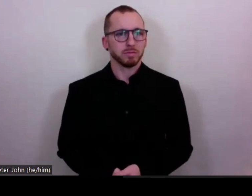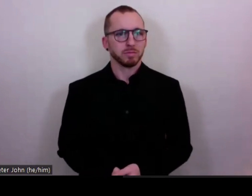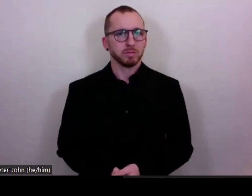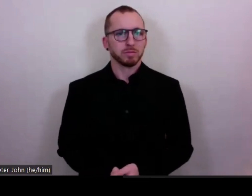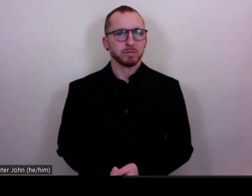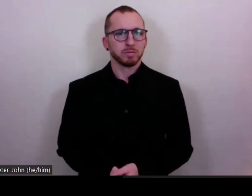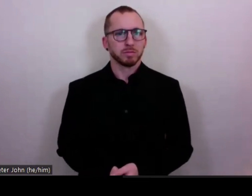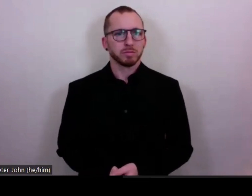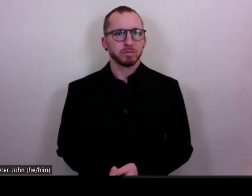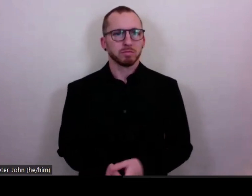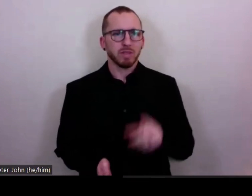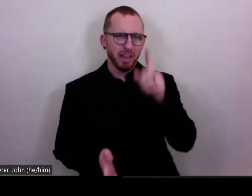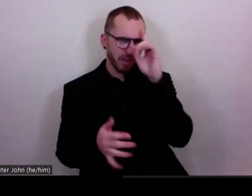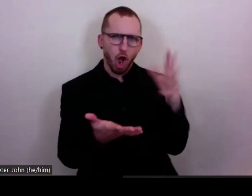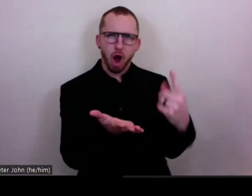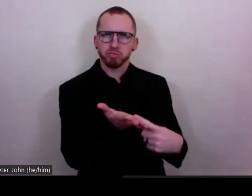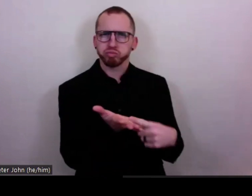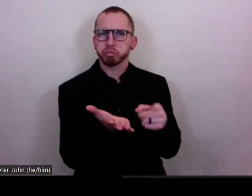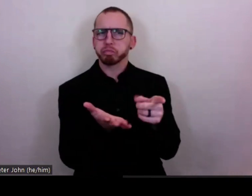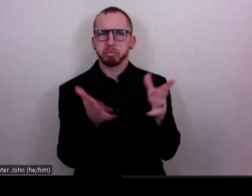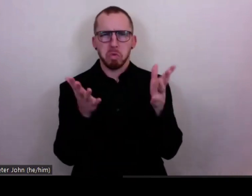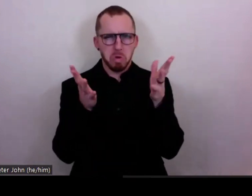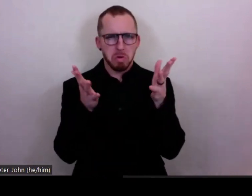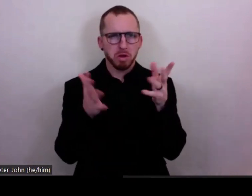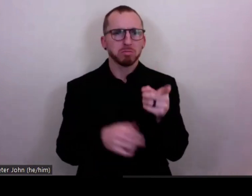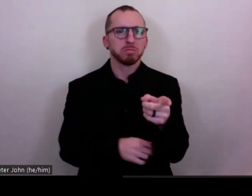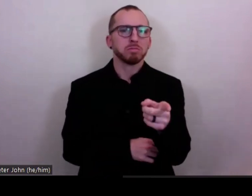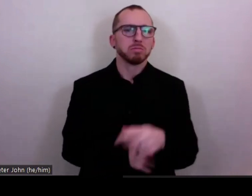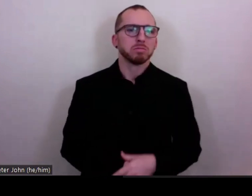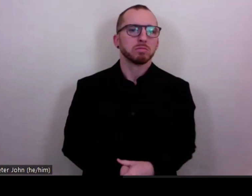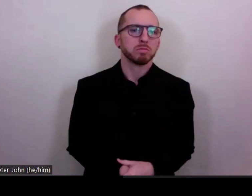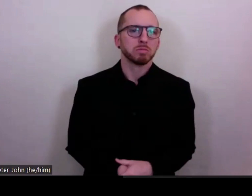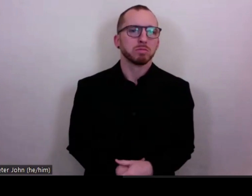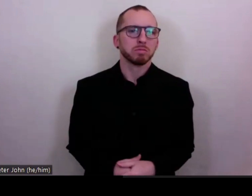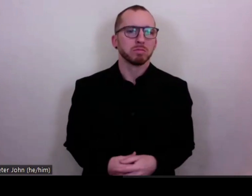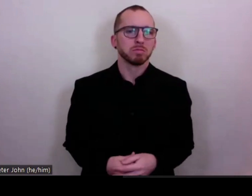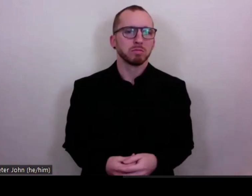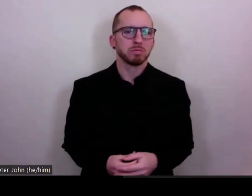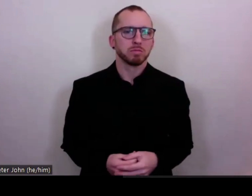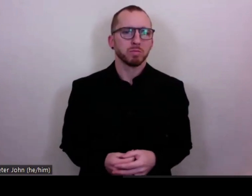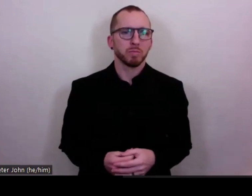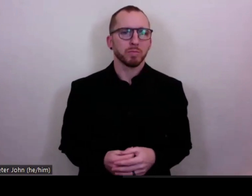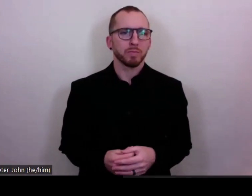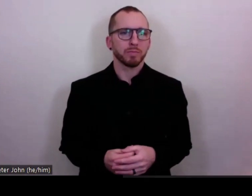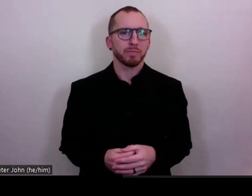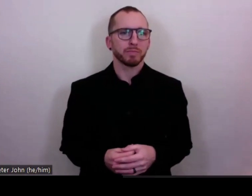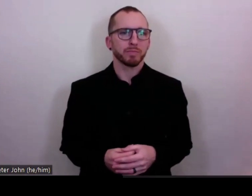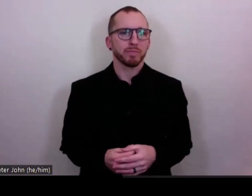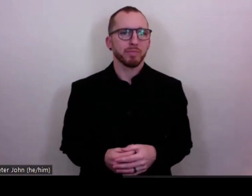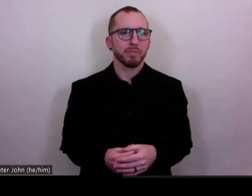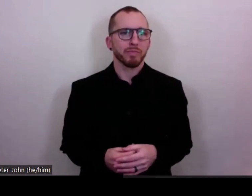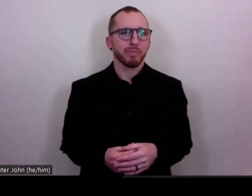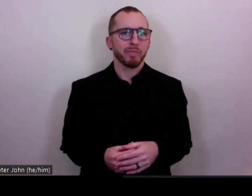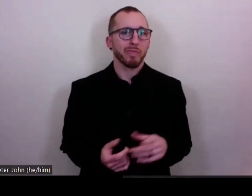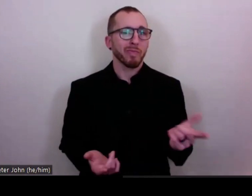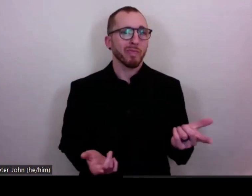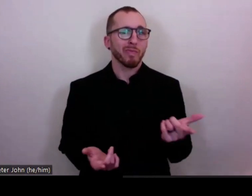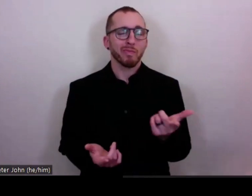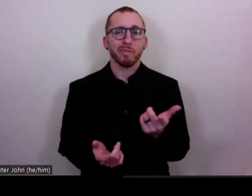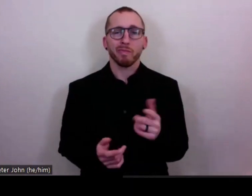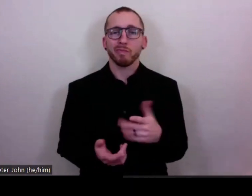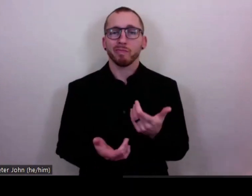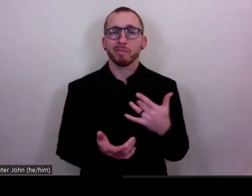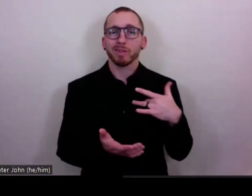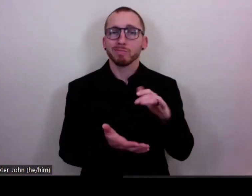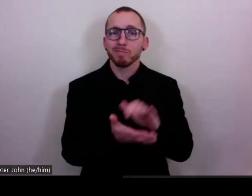I think I've already talked about that. Okay. Loss of spouse, peer, and independence. Think about that.